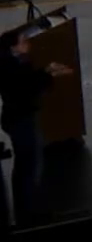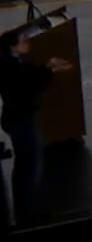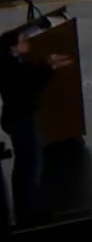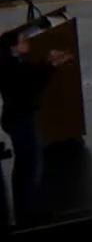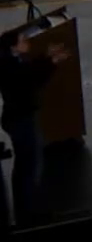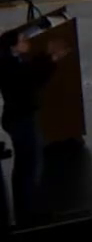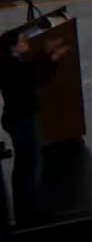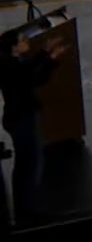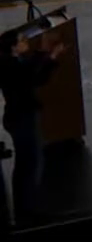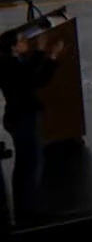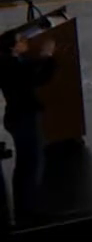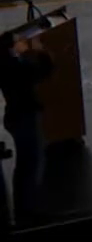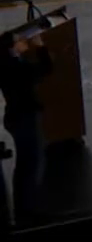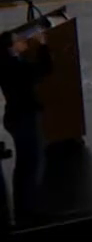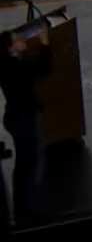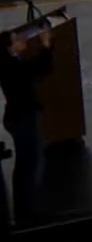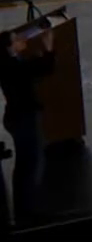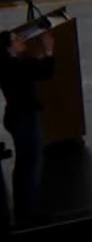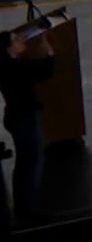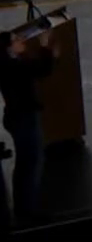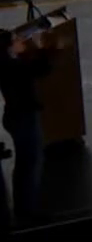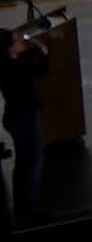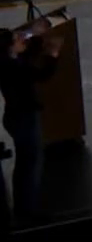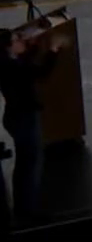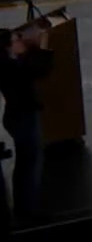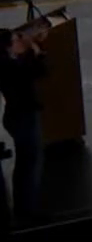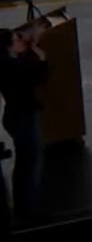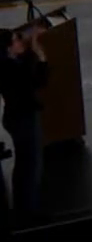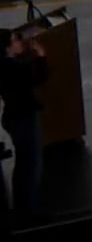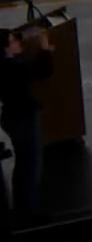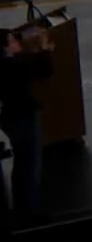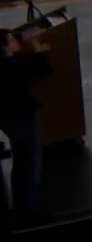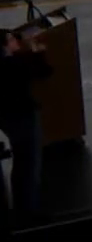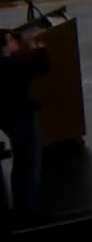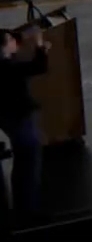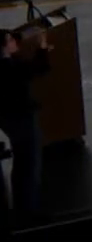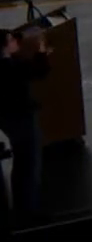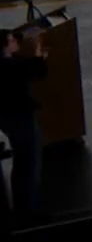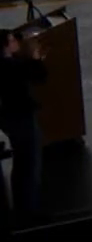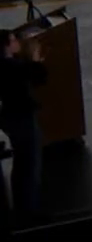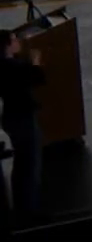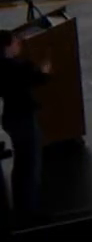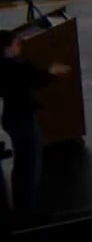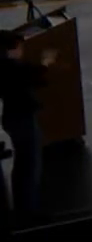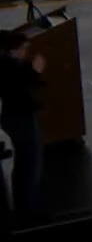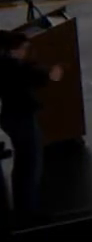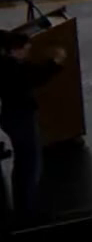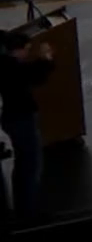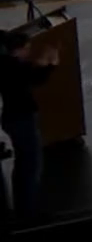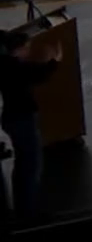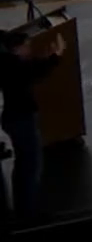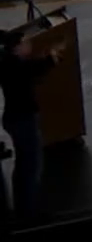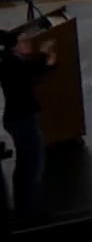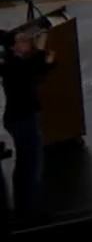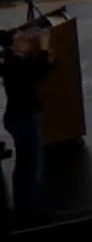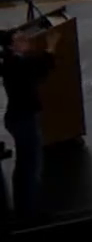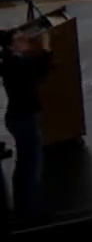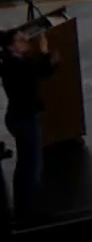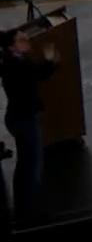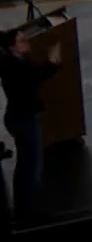whose hearts are blazing. So let's raise our candles and light up